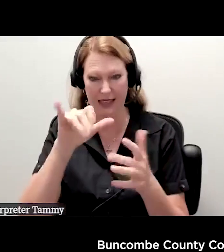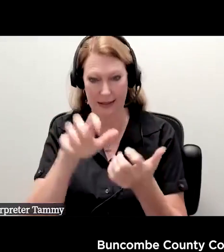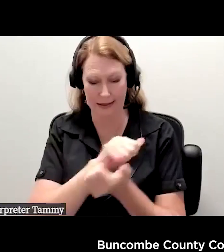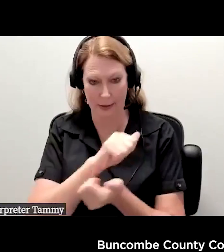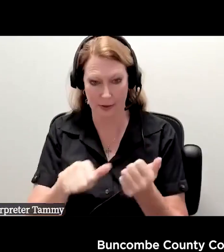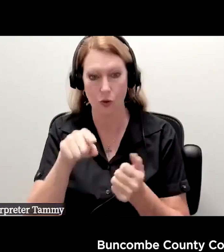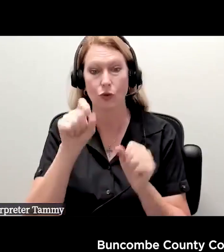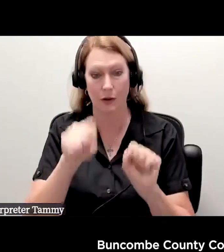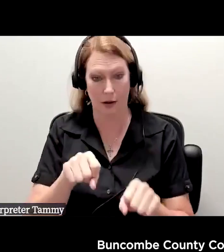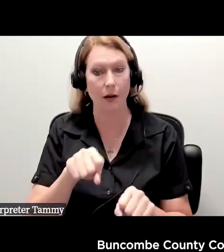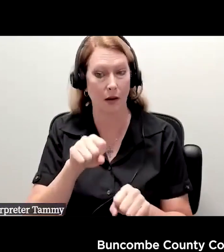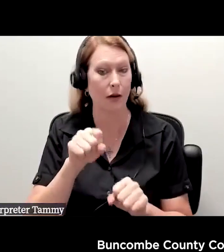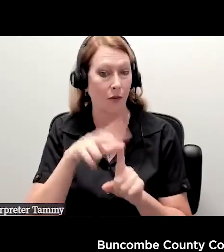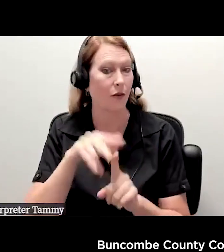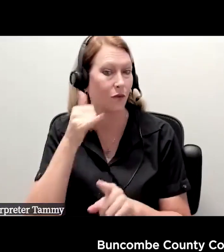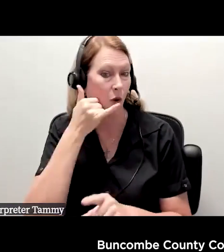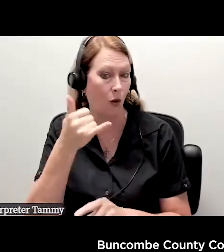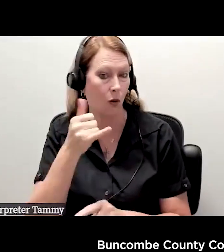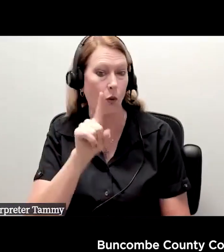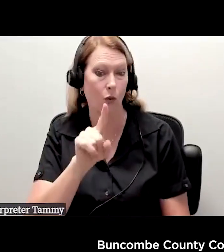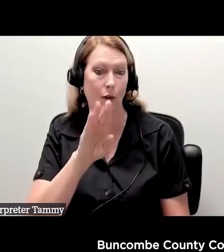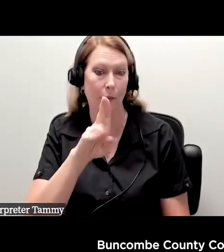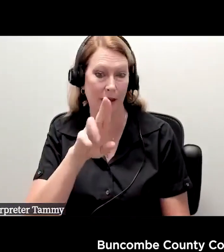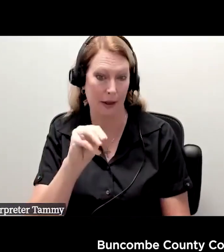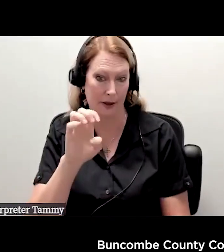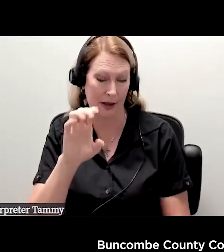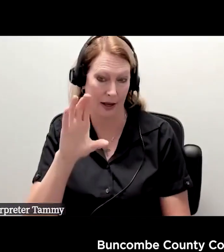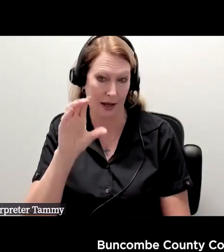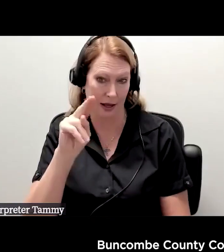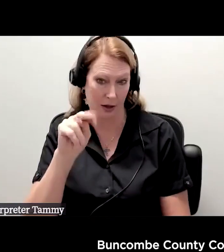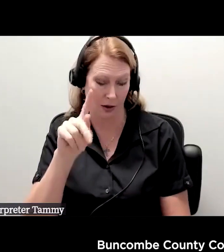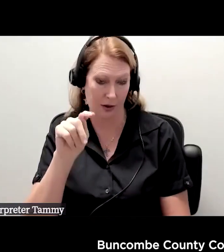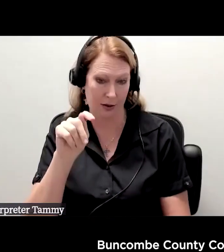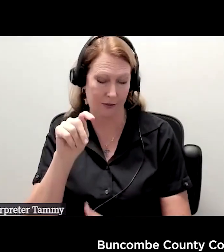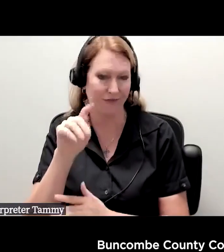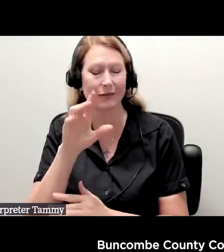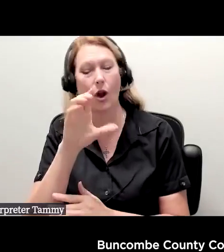form by phone by calling the One Buncombe Call Center,